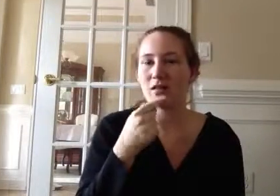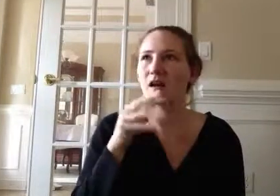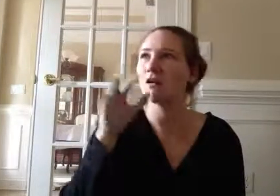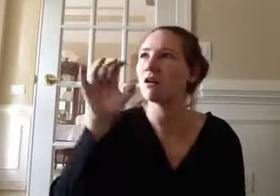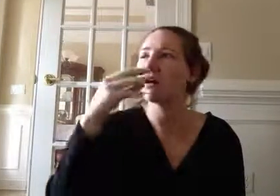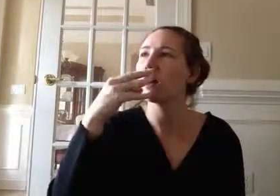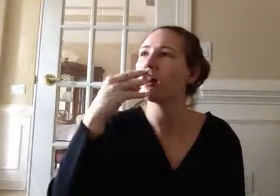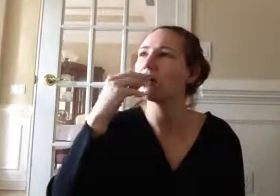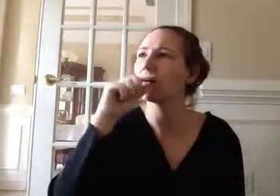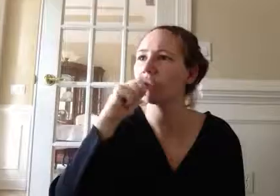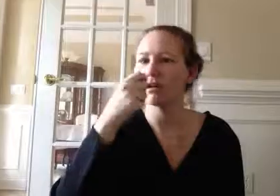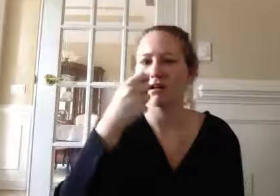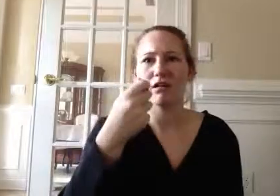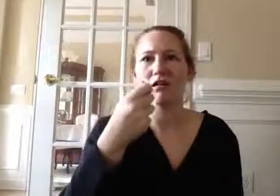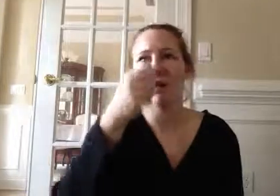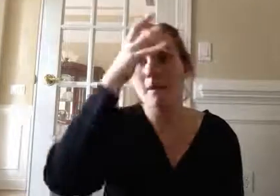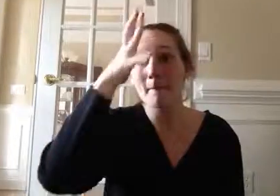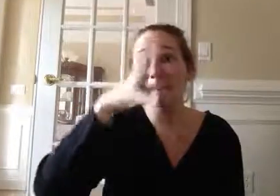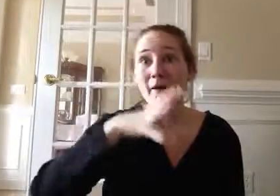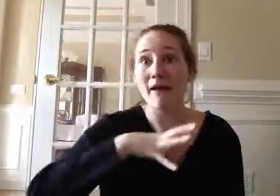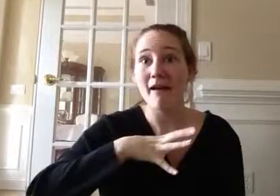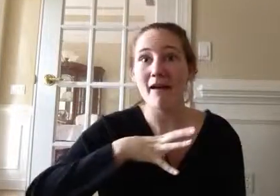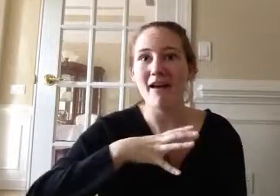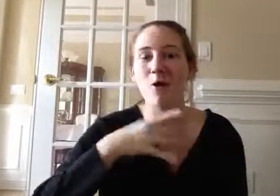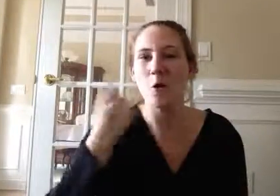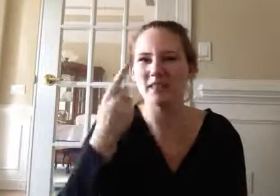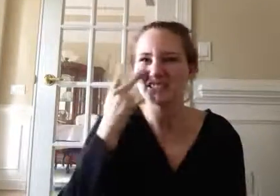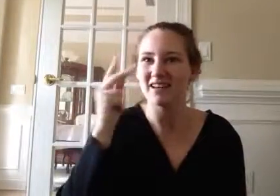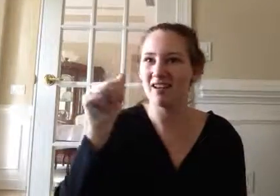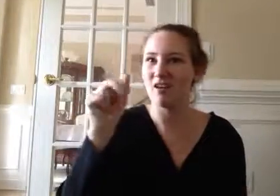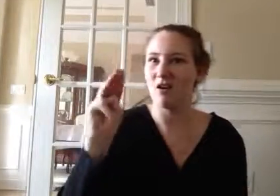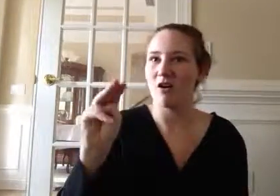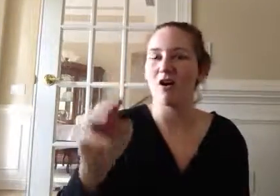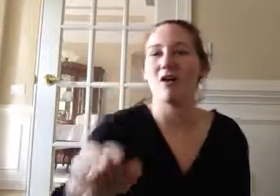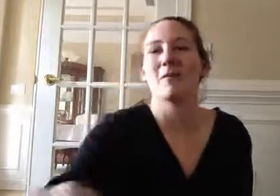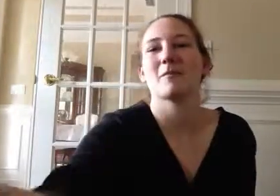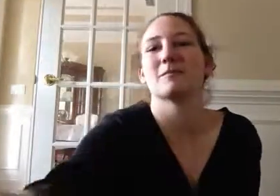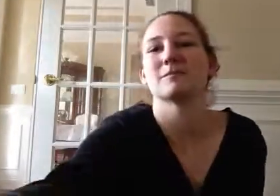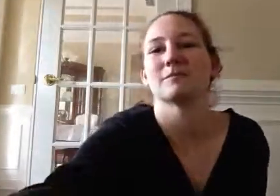and a man, and I can only see his arm, but it looked like the arm of this nurse,